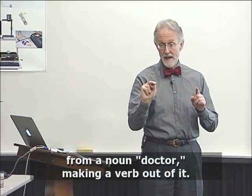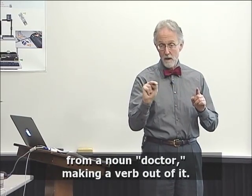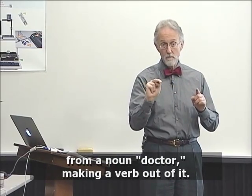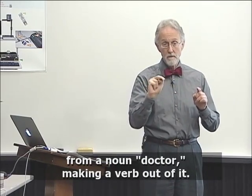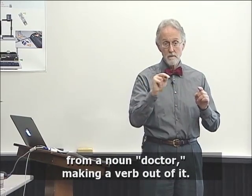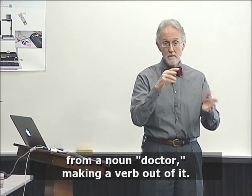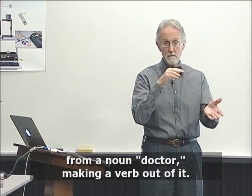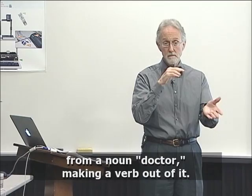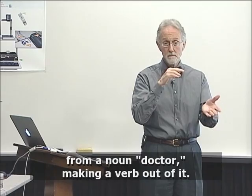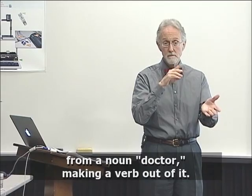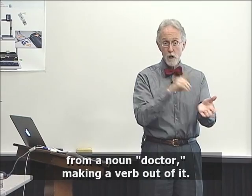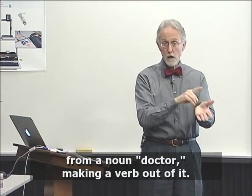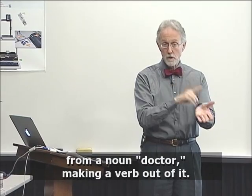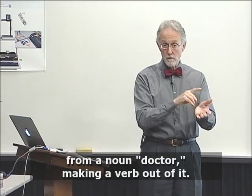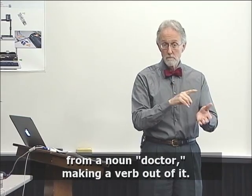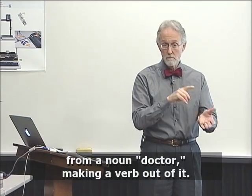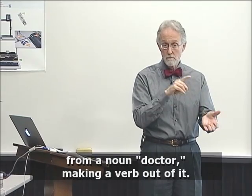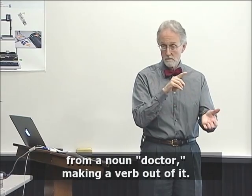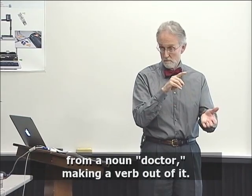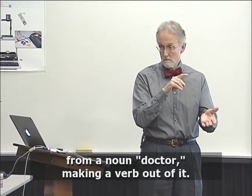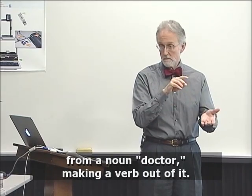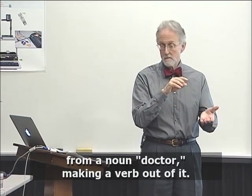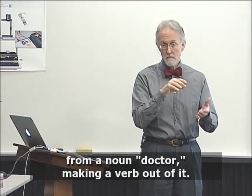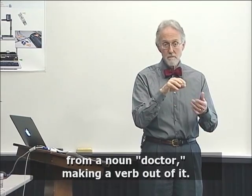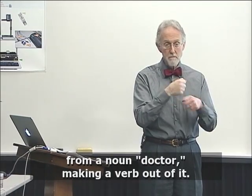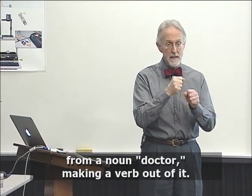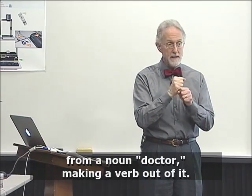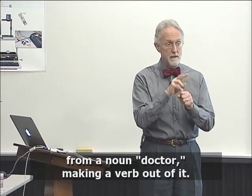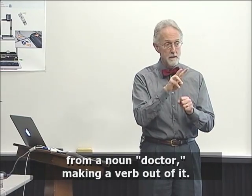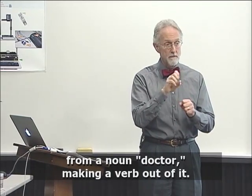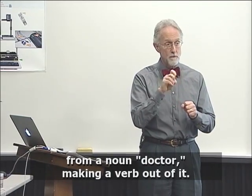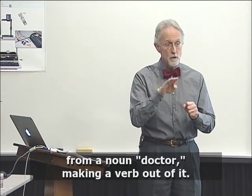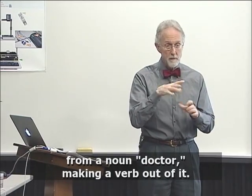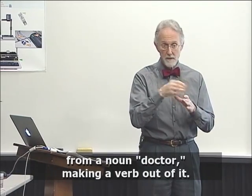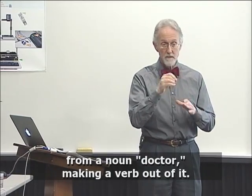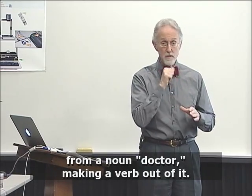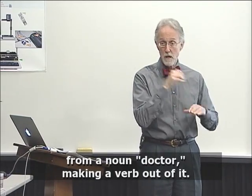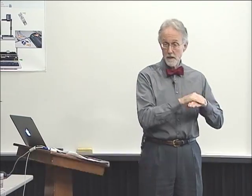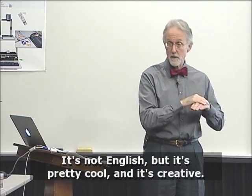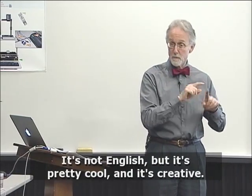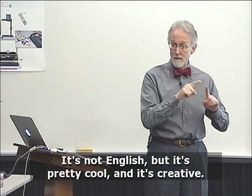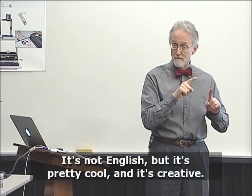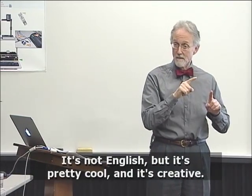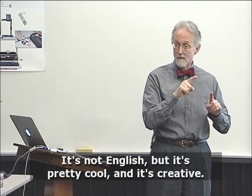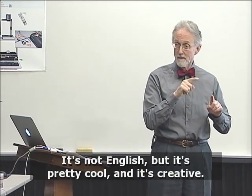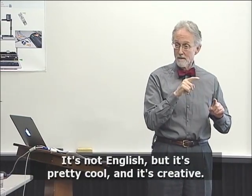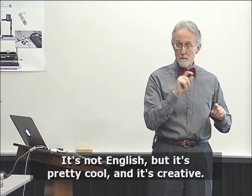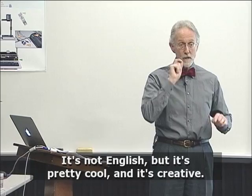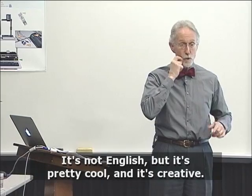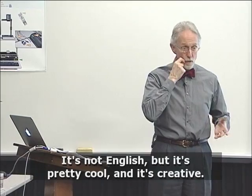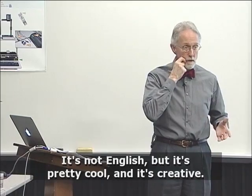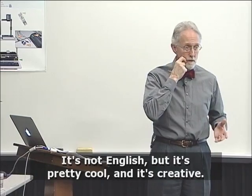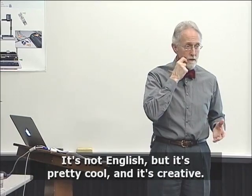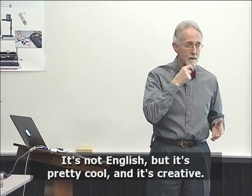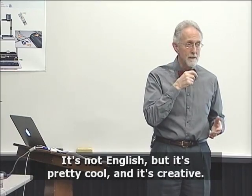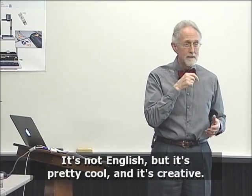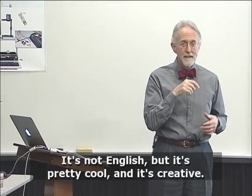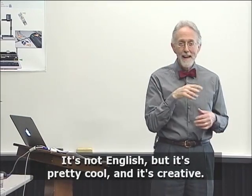noun, doctor. Making a verb out of it. It's not English, but it's pretty cool. And